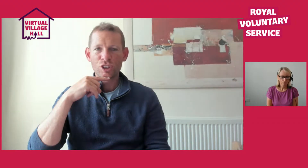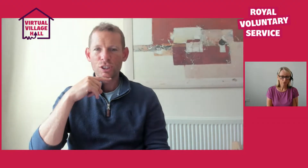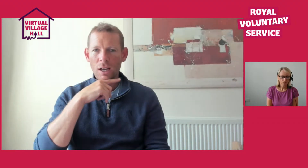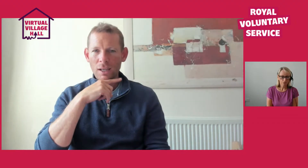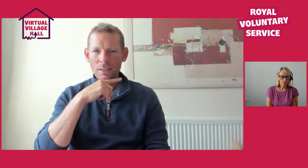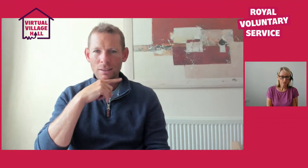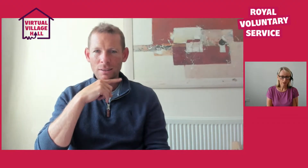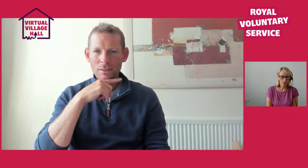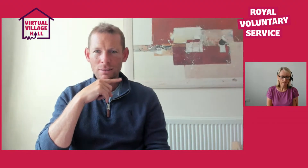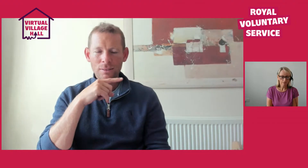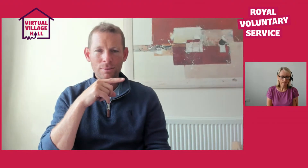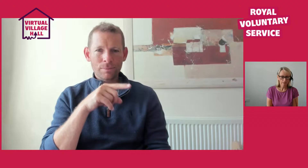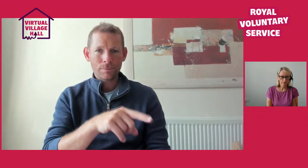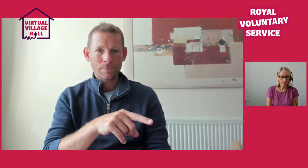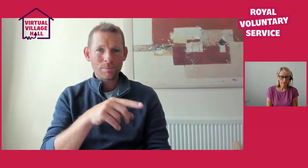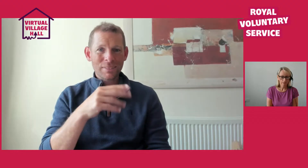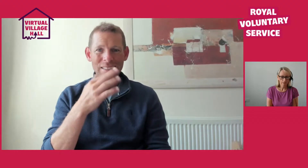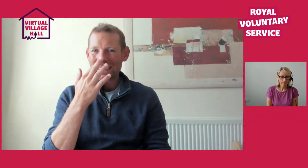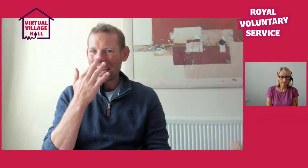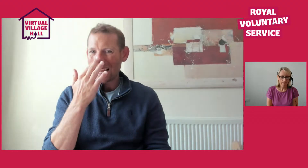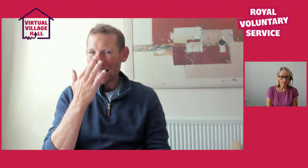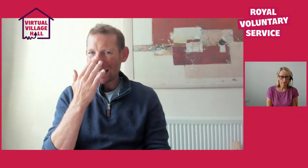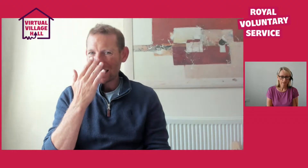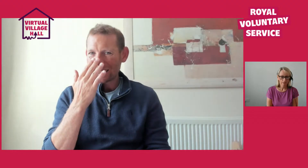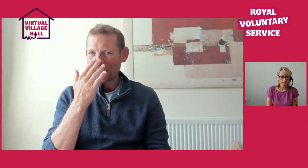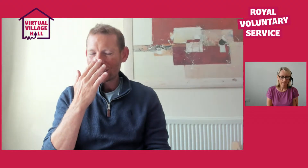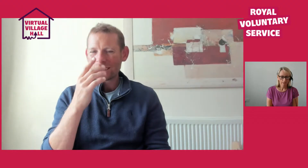My first son